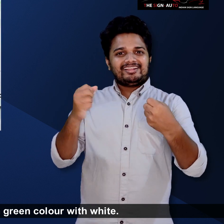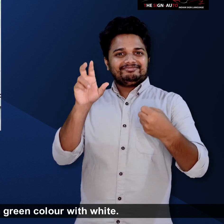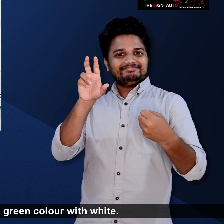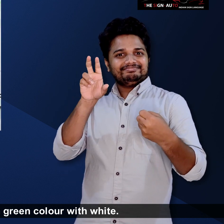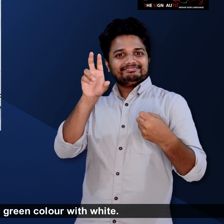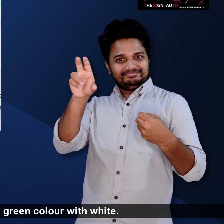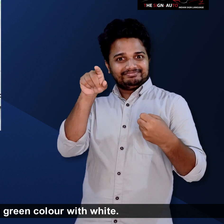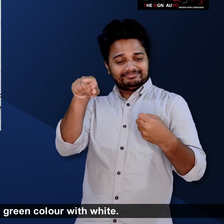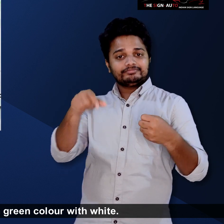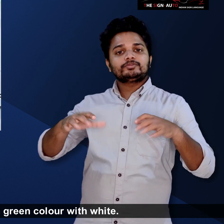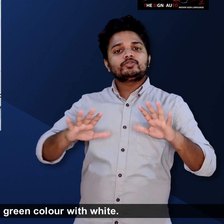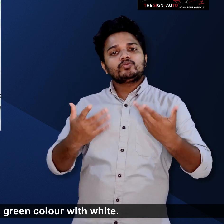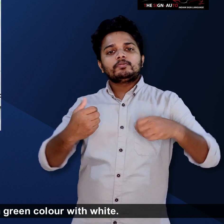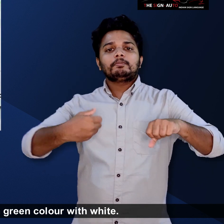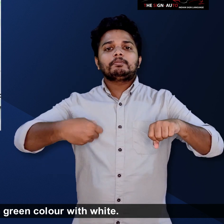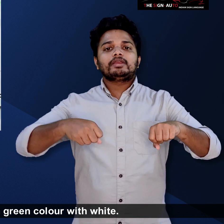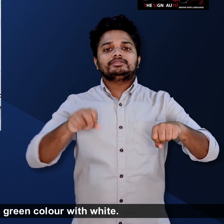electric vehicles are given green color with white